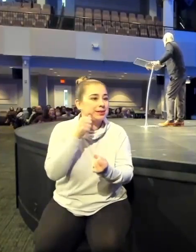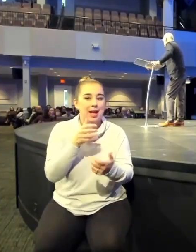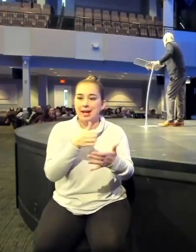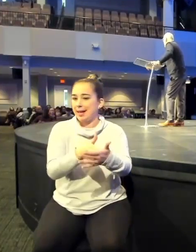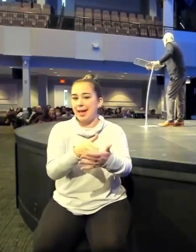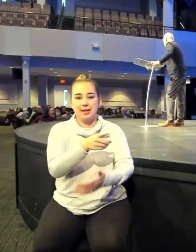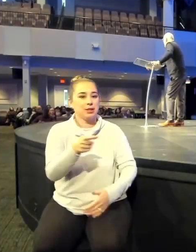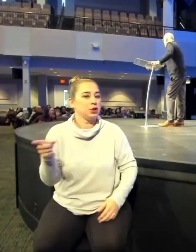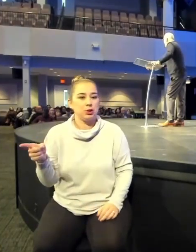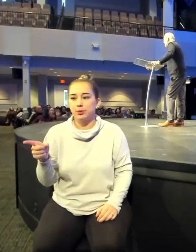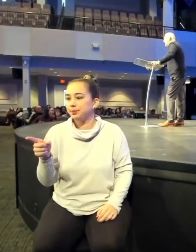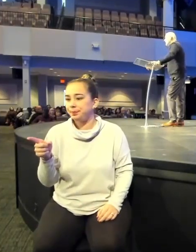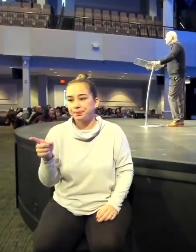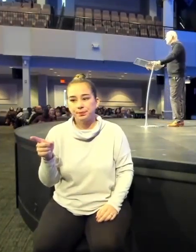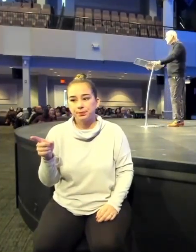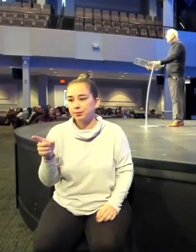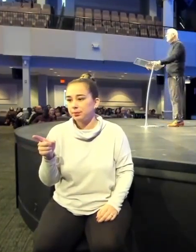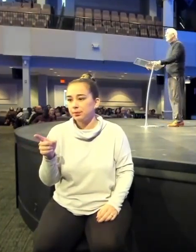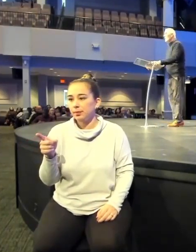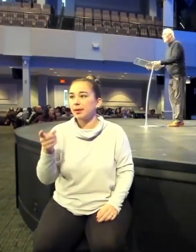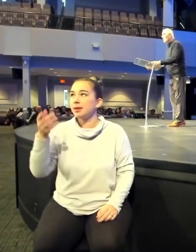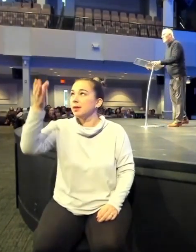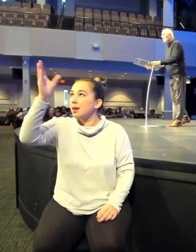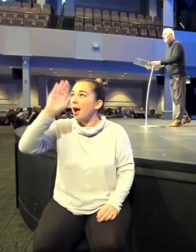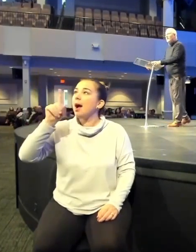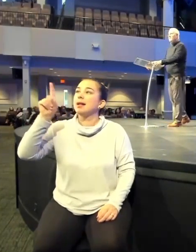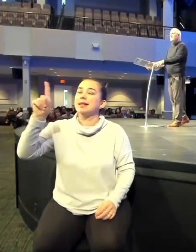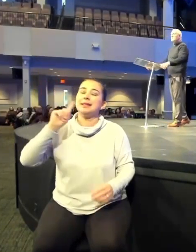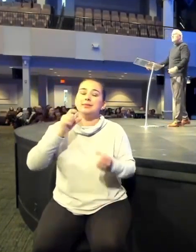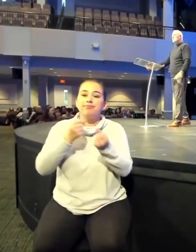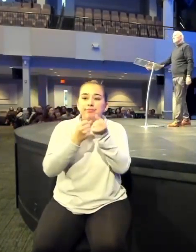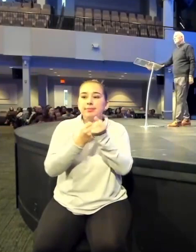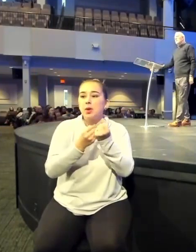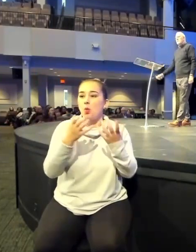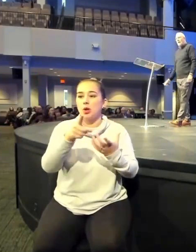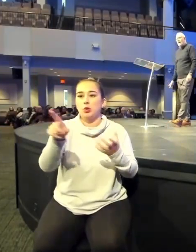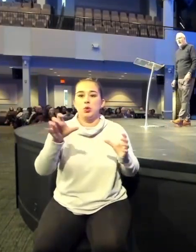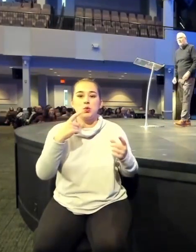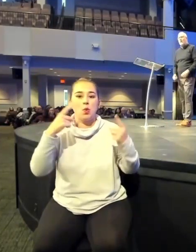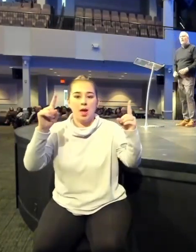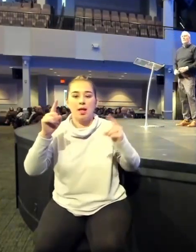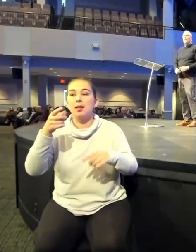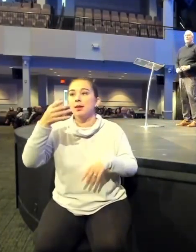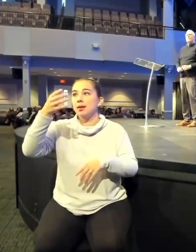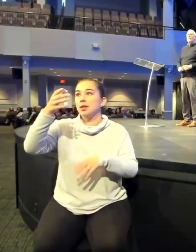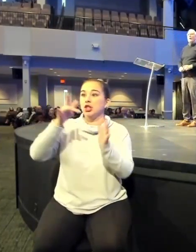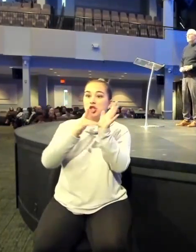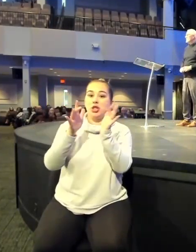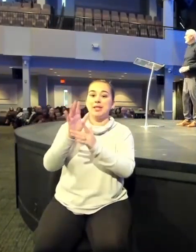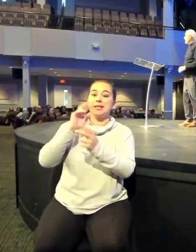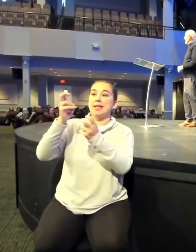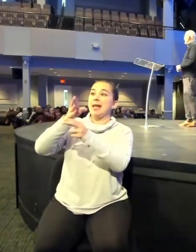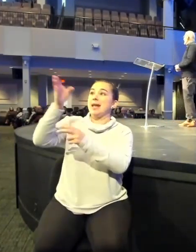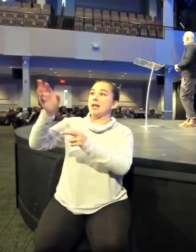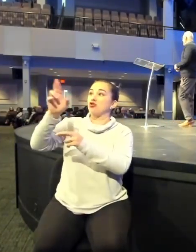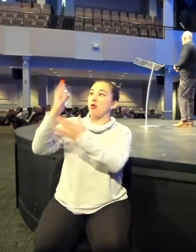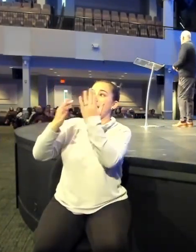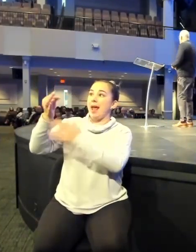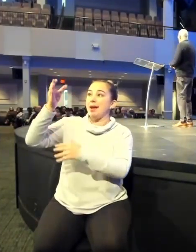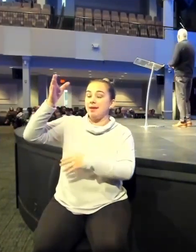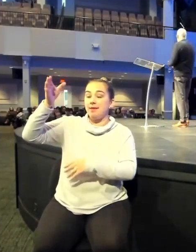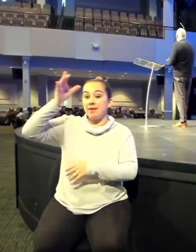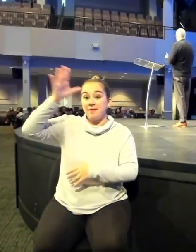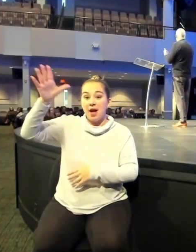you. God is pulling for you. In fact, Jesus is seated at the right hand of God the Father, the Bible says,